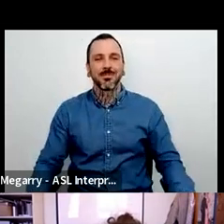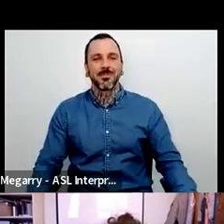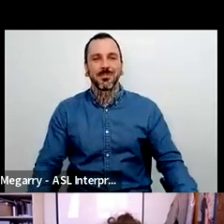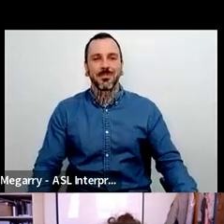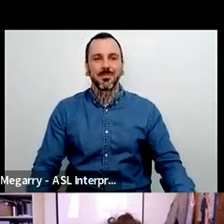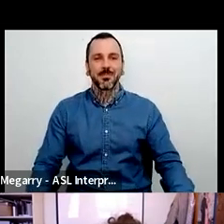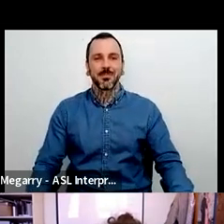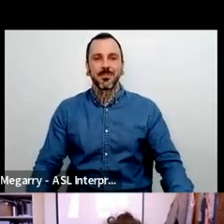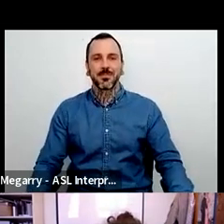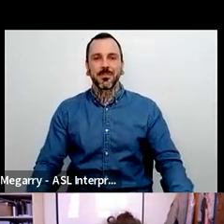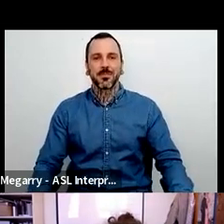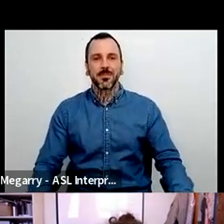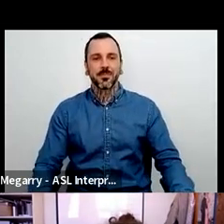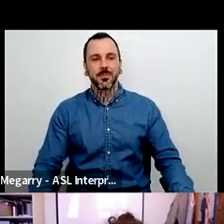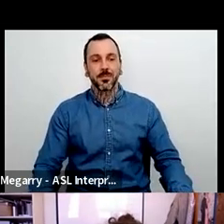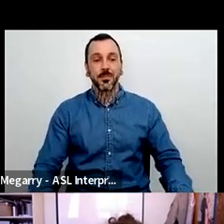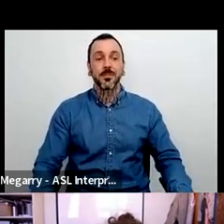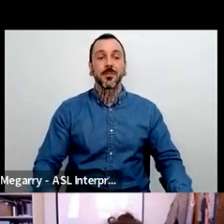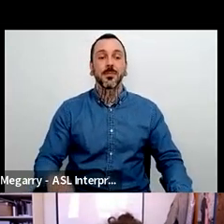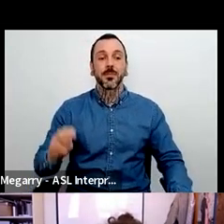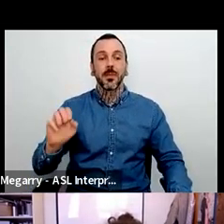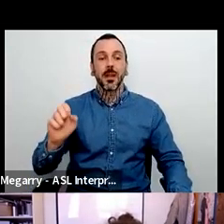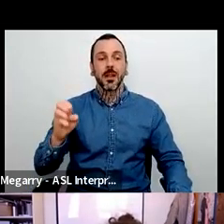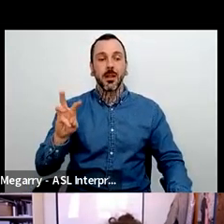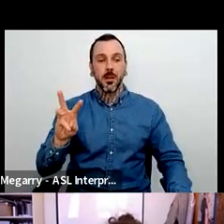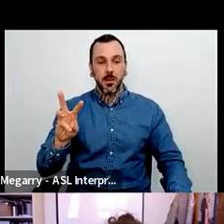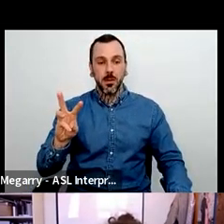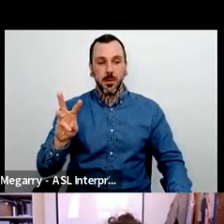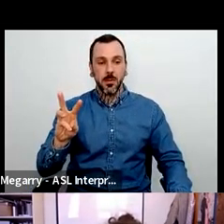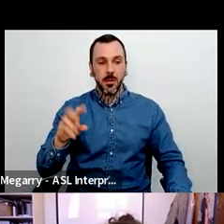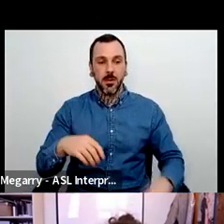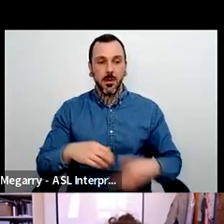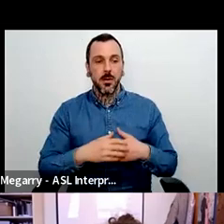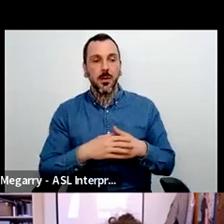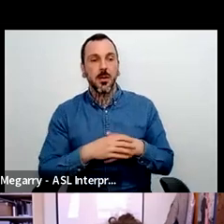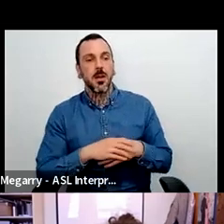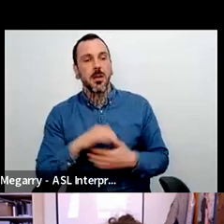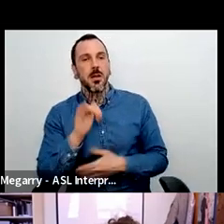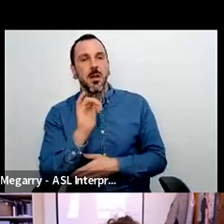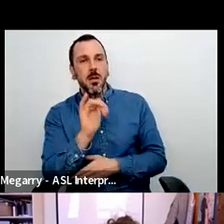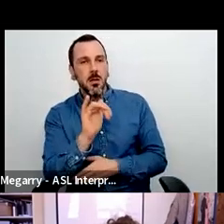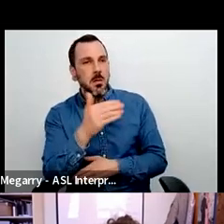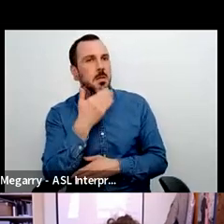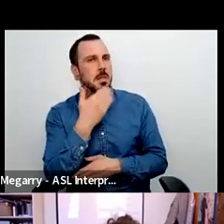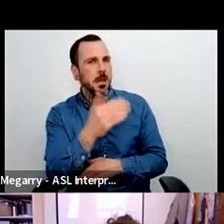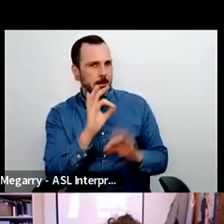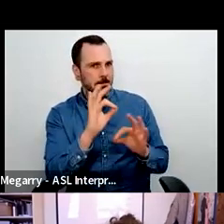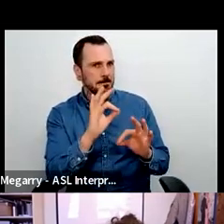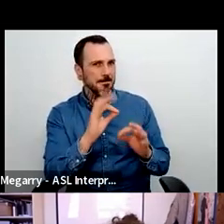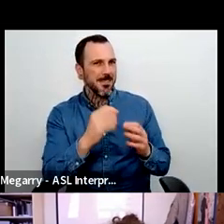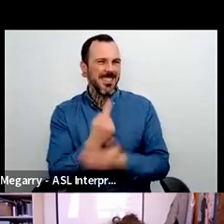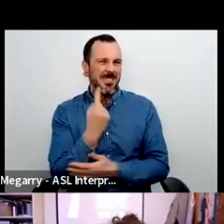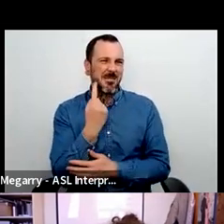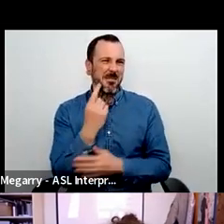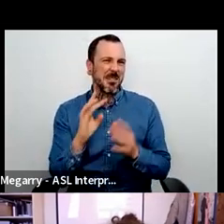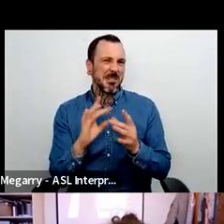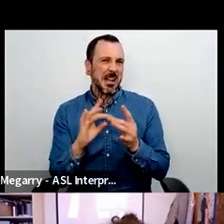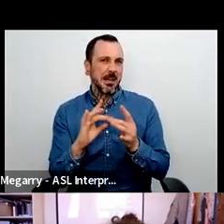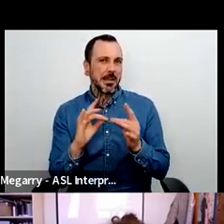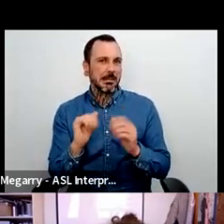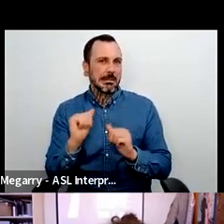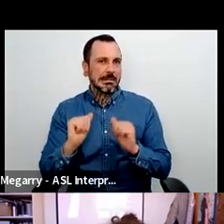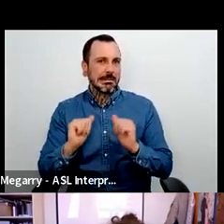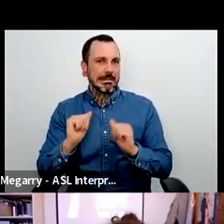great, and it's so optimistic. So I hate to take the conversation in this turn, but I have to bring this up, and that is there's been a huge